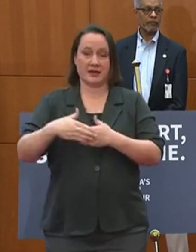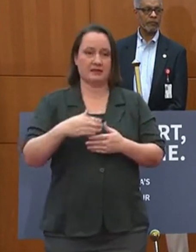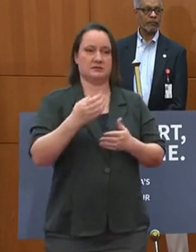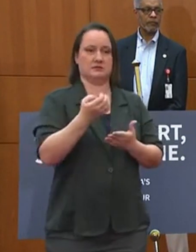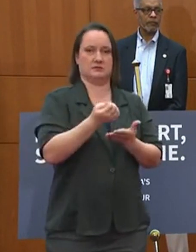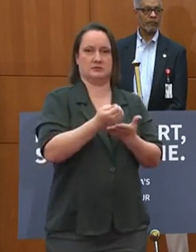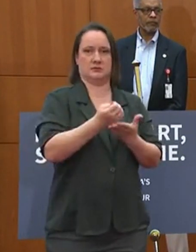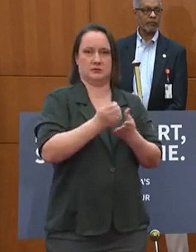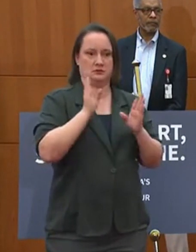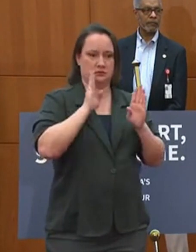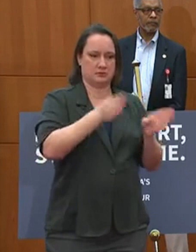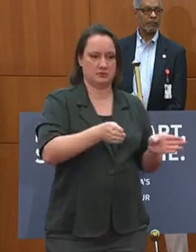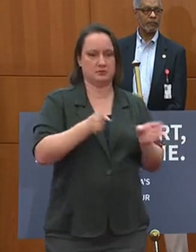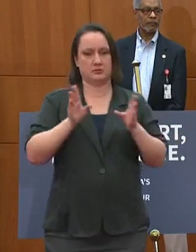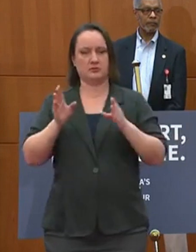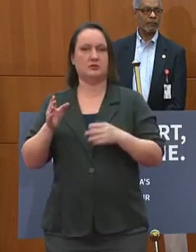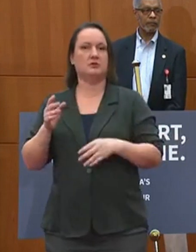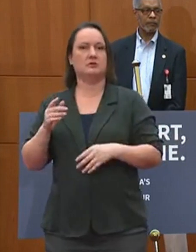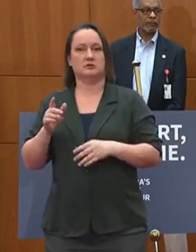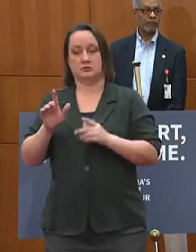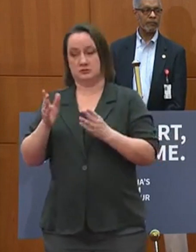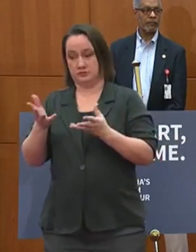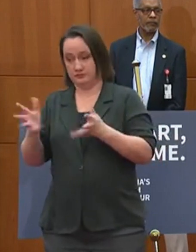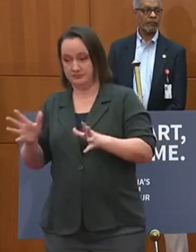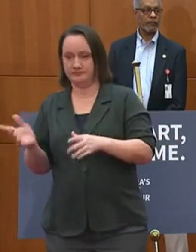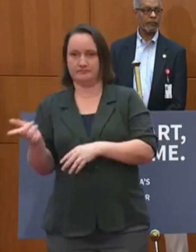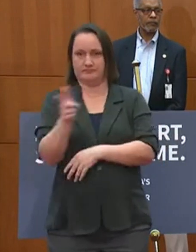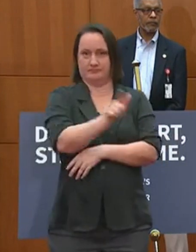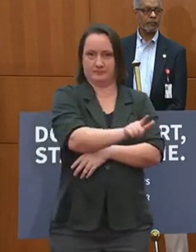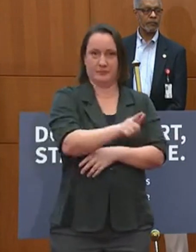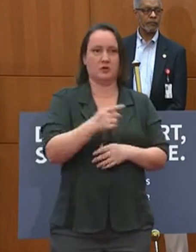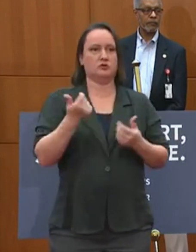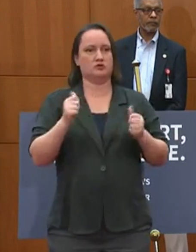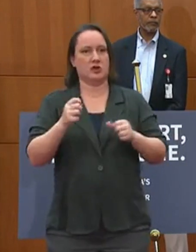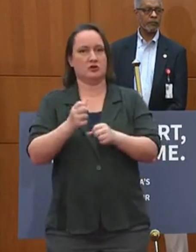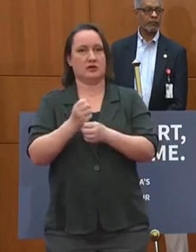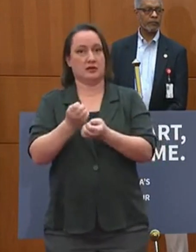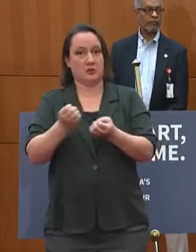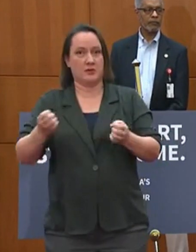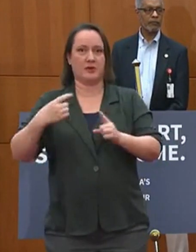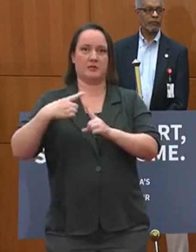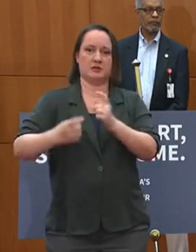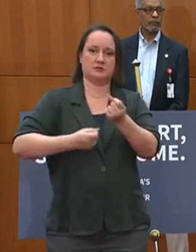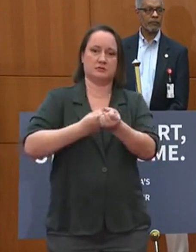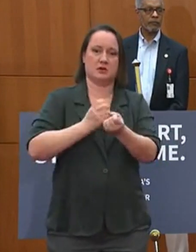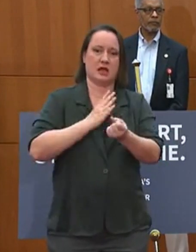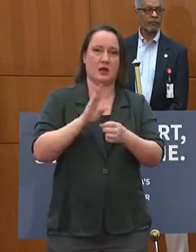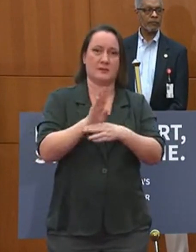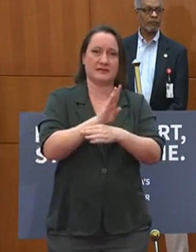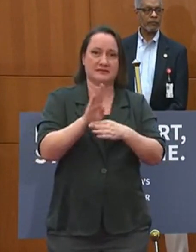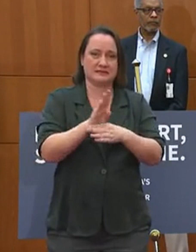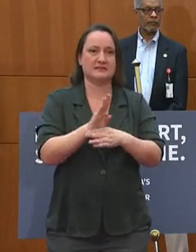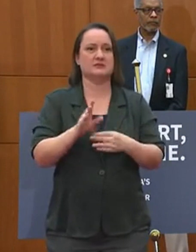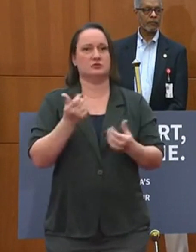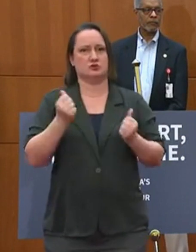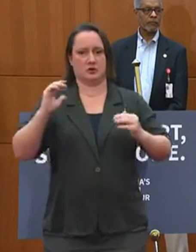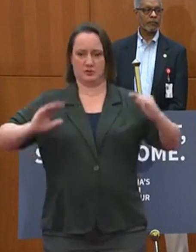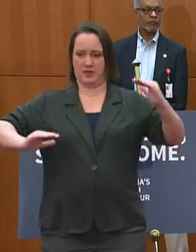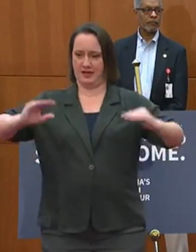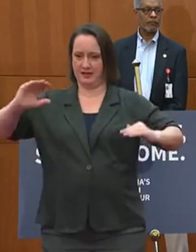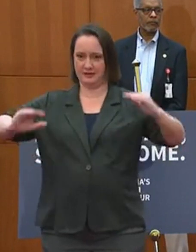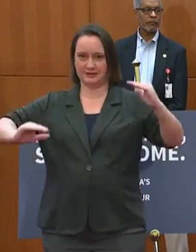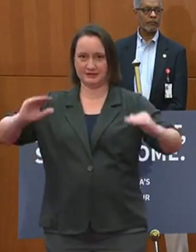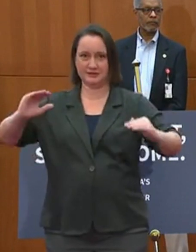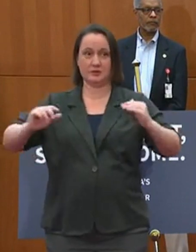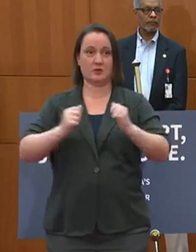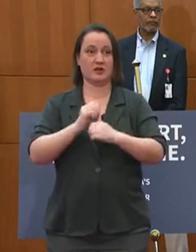talking about the impact, how we're trying to get equipment, but also our businesses. So we're trying to balance that. But within all of this, we must keep